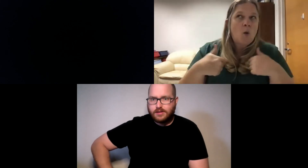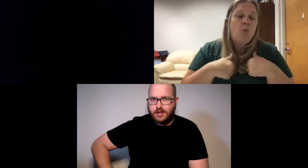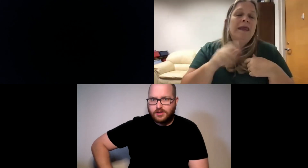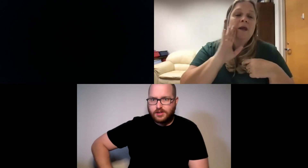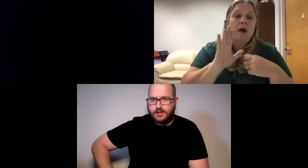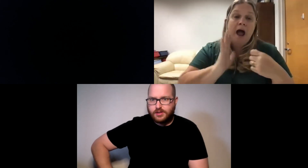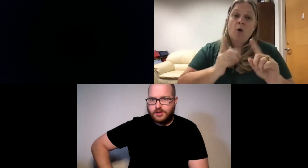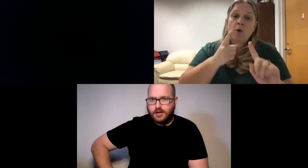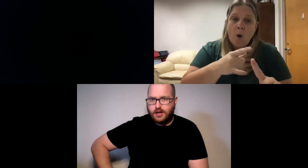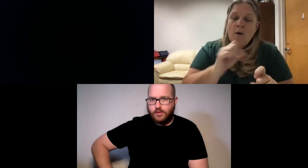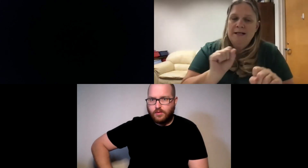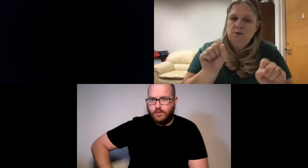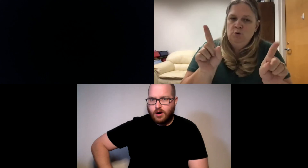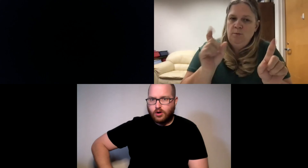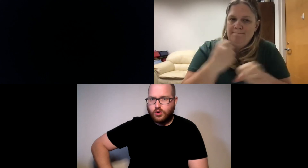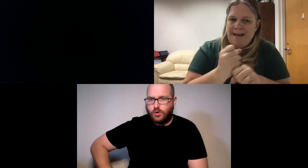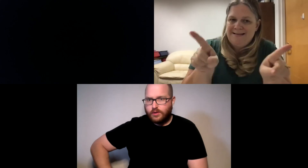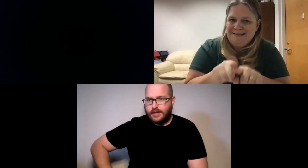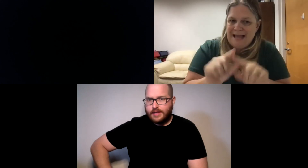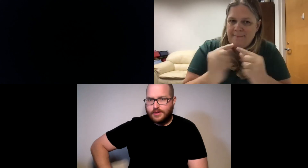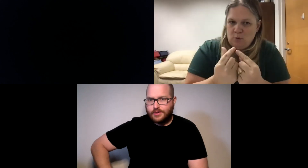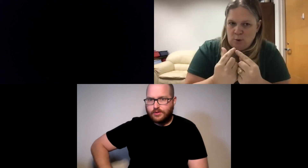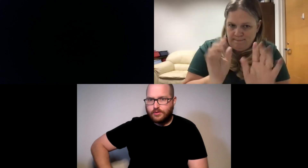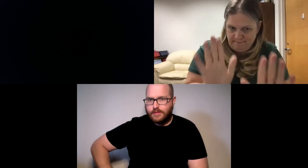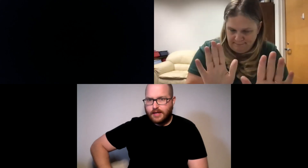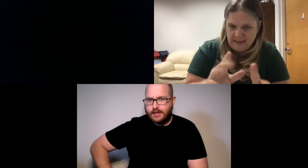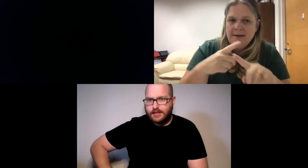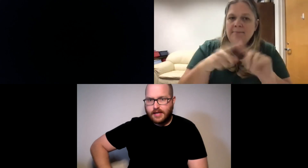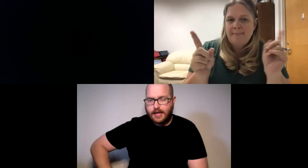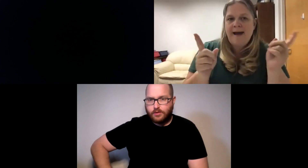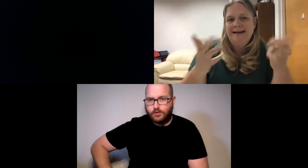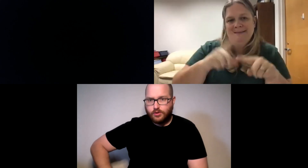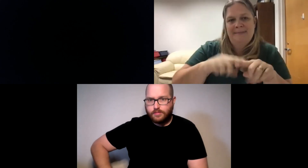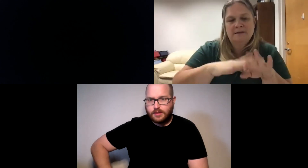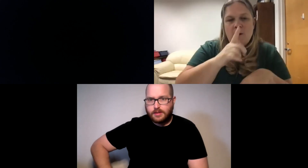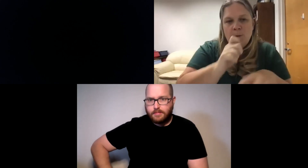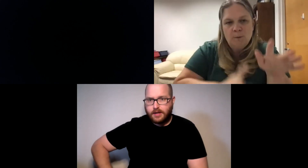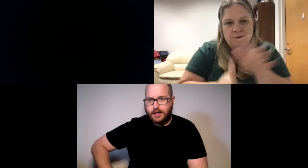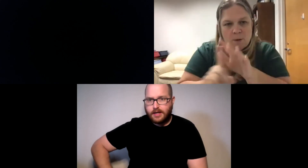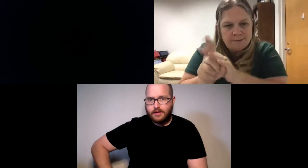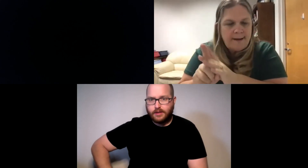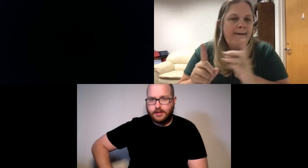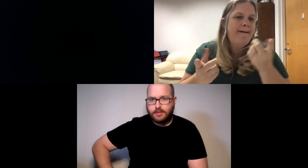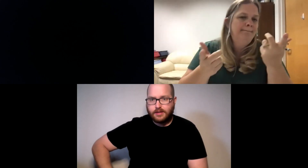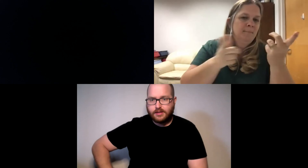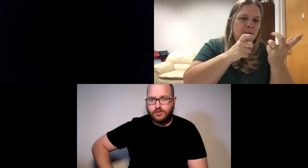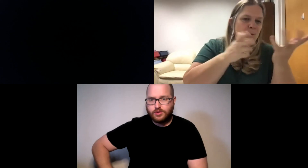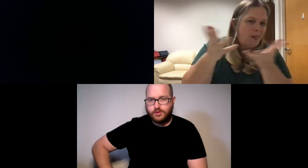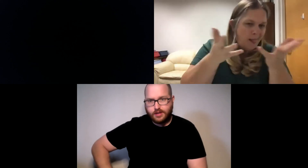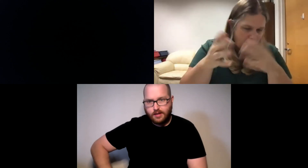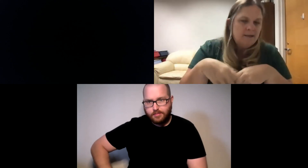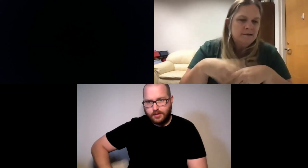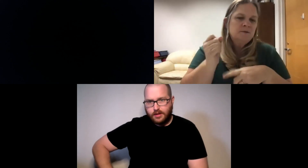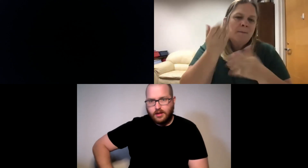breakout sessions, our goal is to make the same groups, but it really depends on who